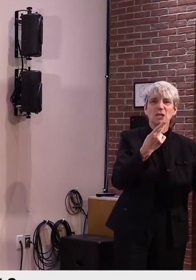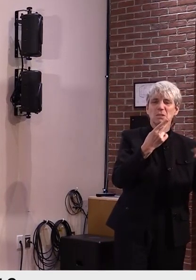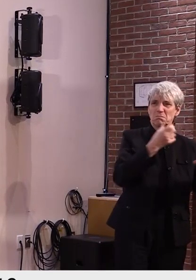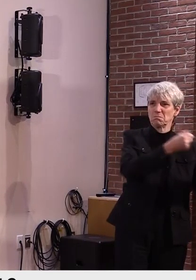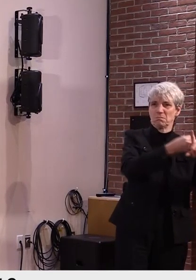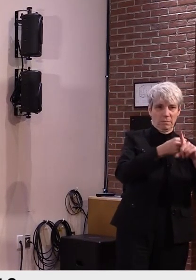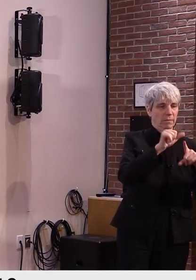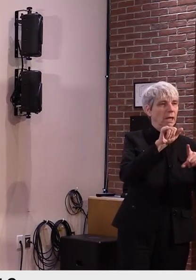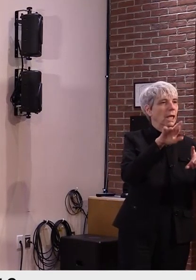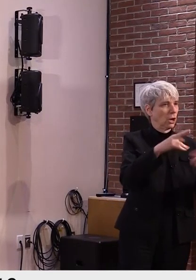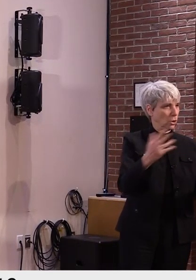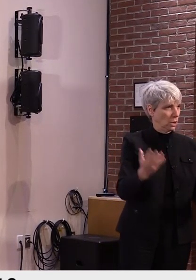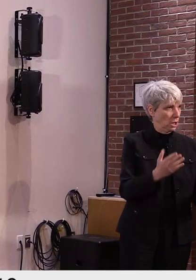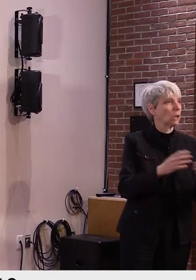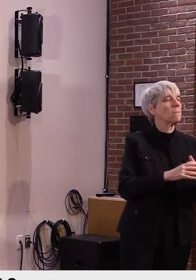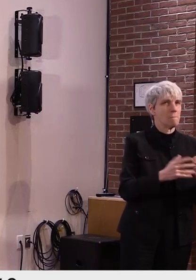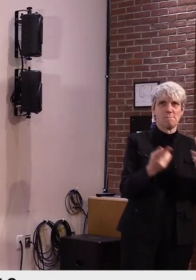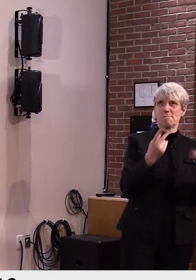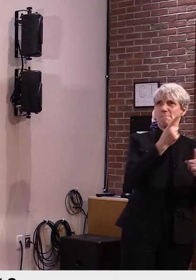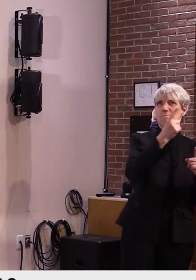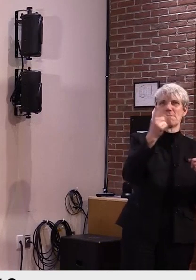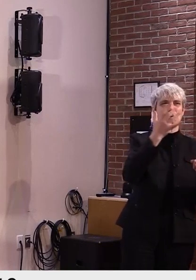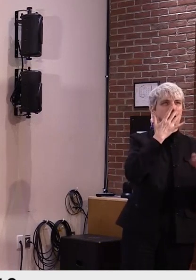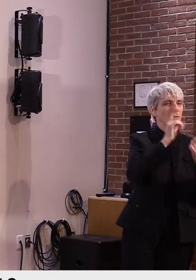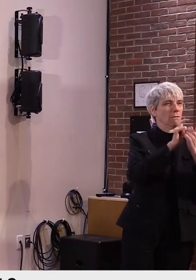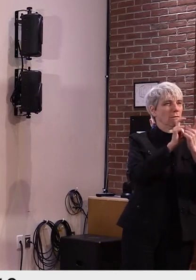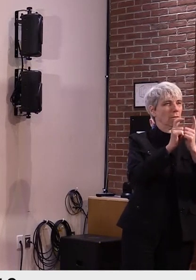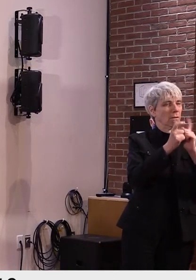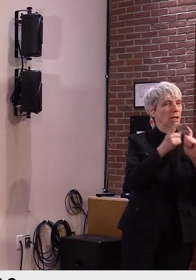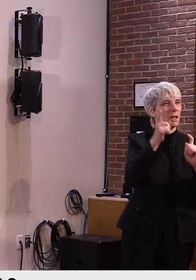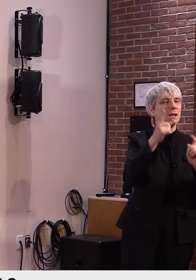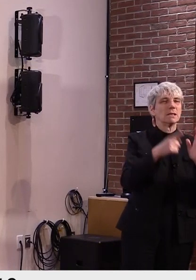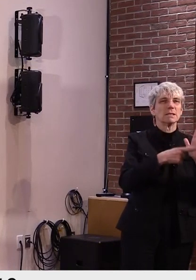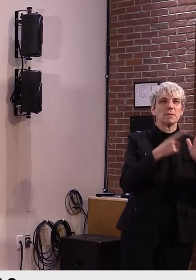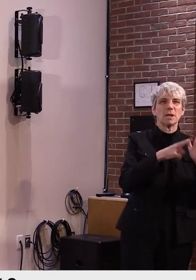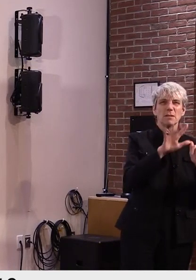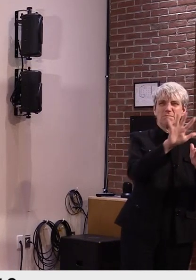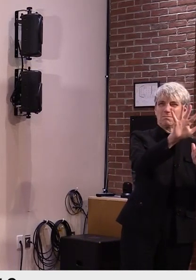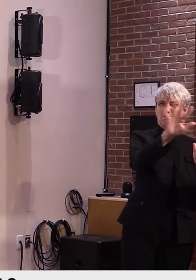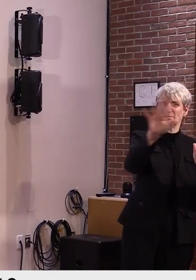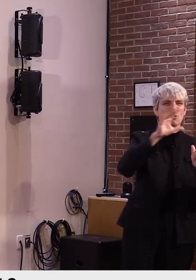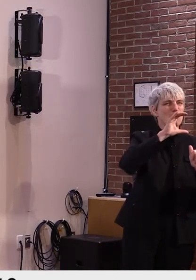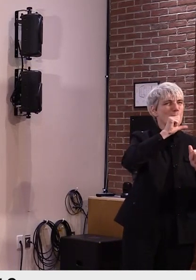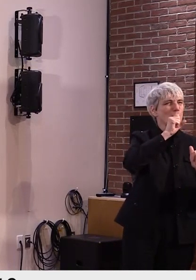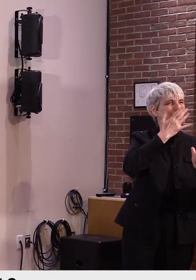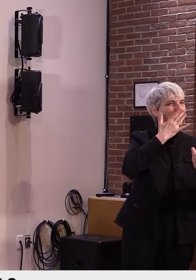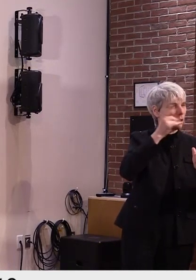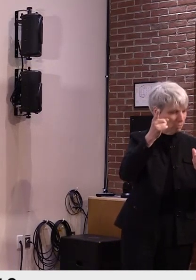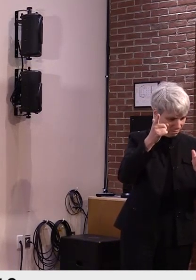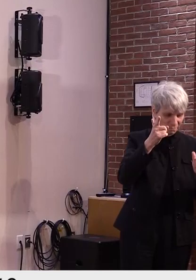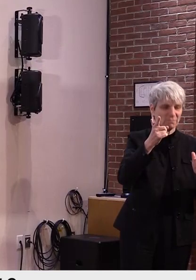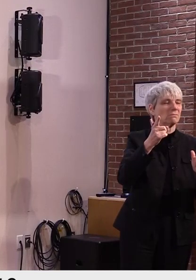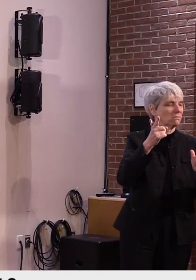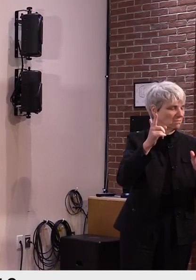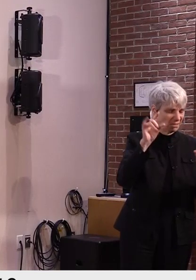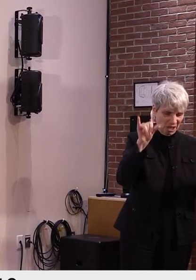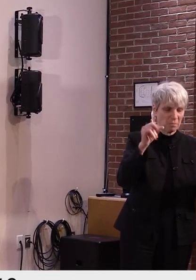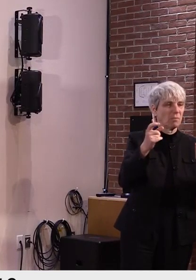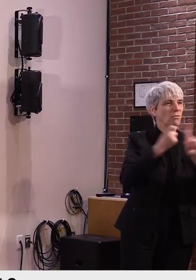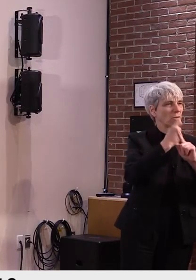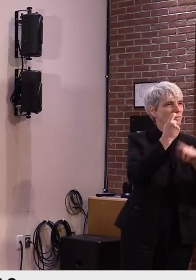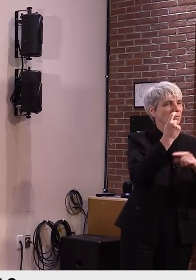fuchsias and what folks are able to see. The sky itself may be tinged with orange or other colors. And the smoke is not